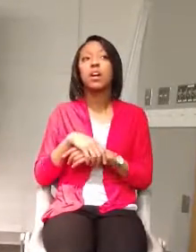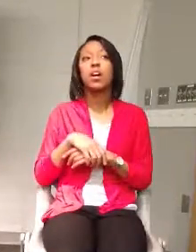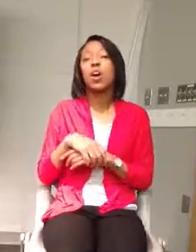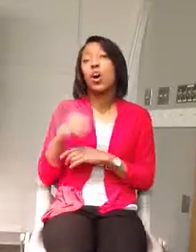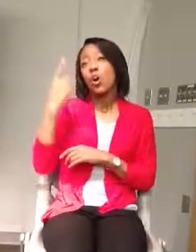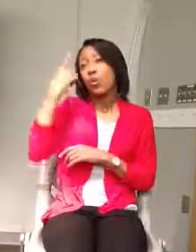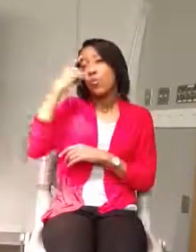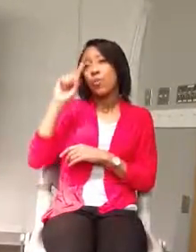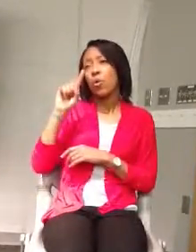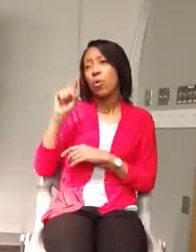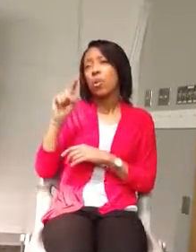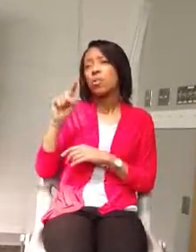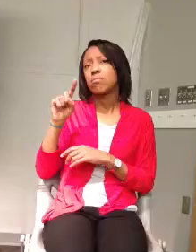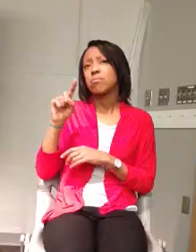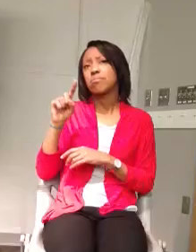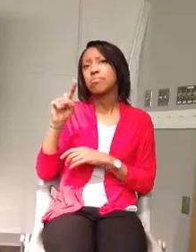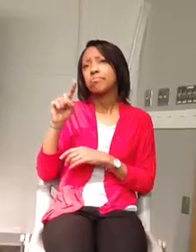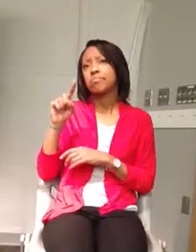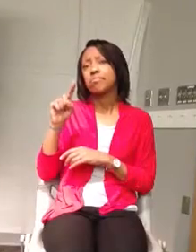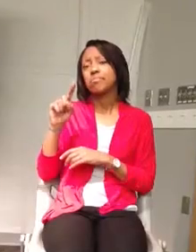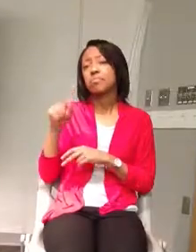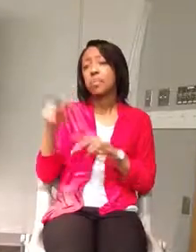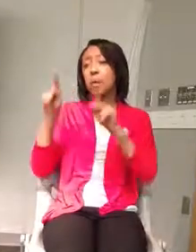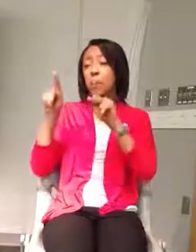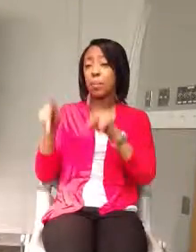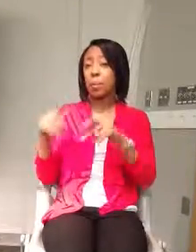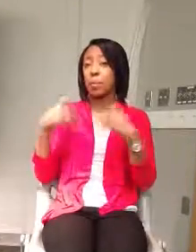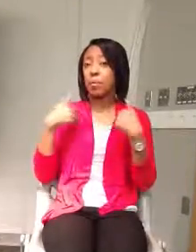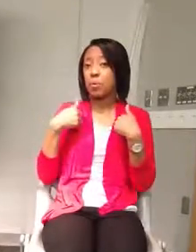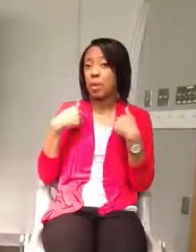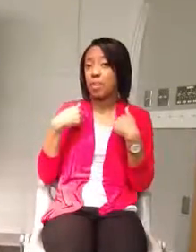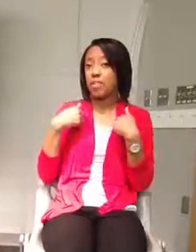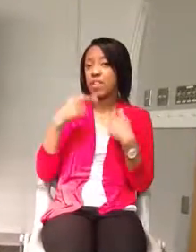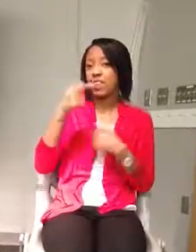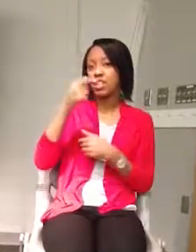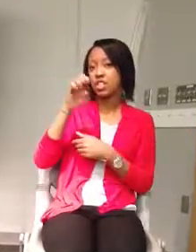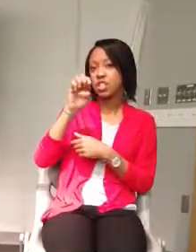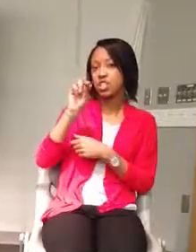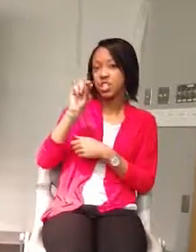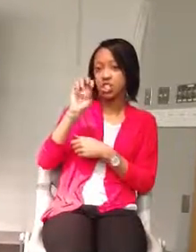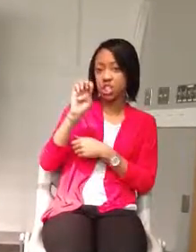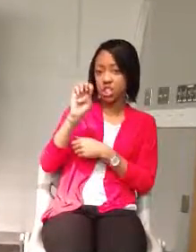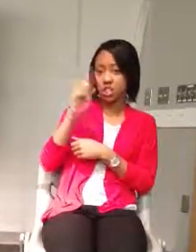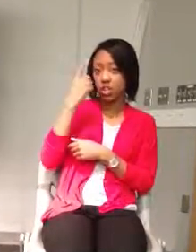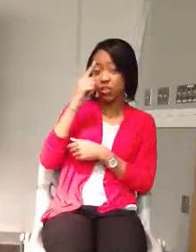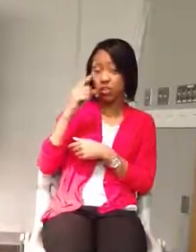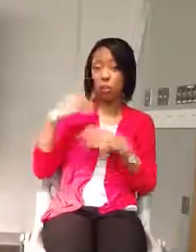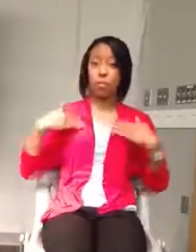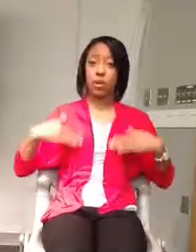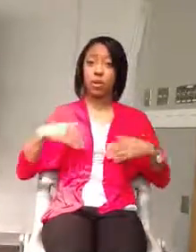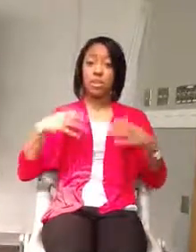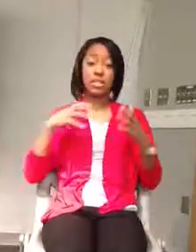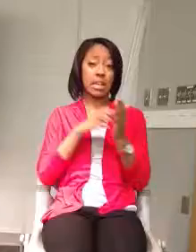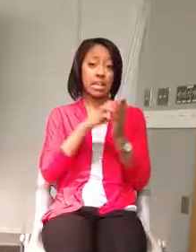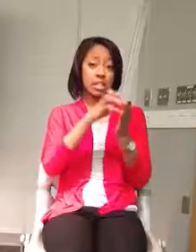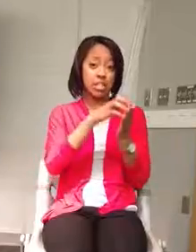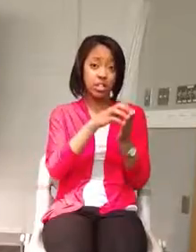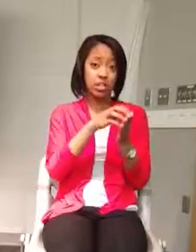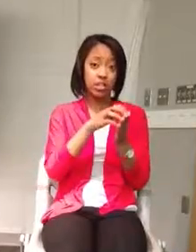who are carrying a gene for estrogen-sensitive breast cancers, this can actually increase their risk for developing breast